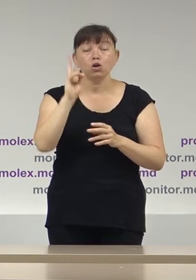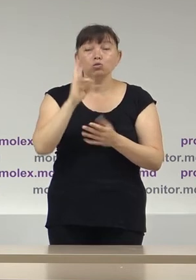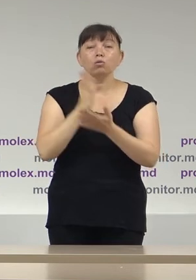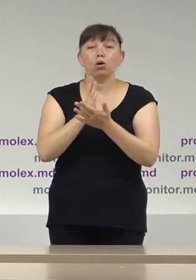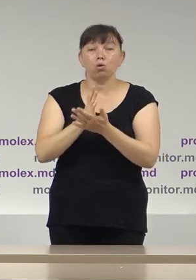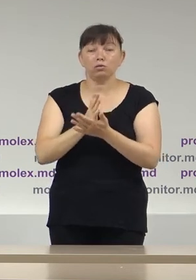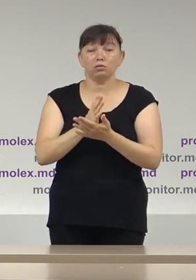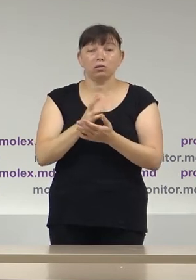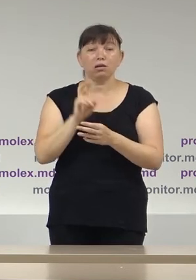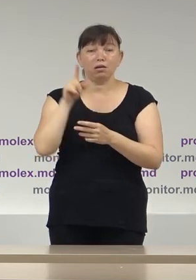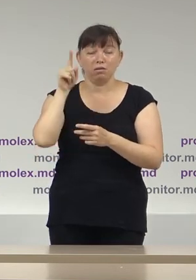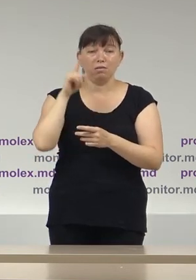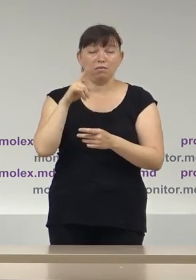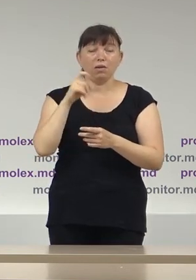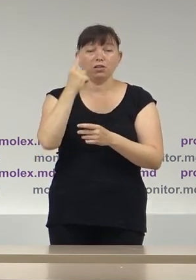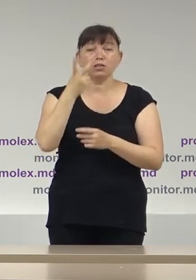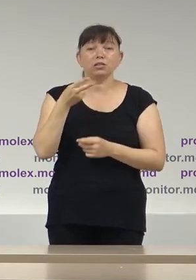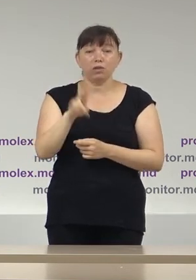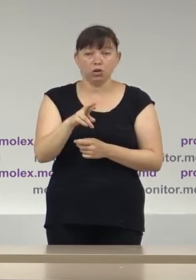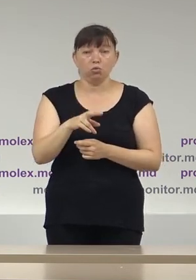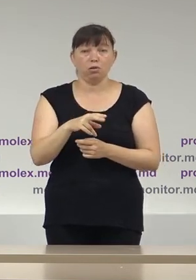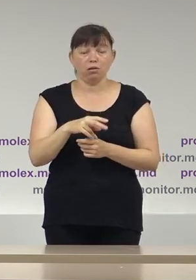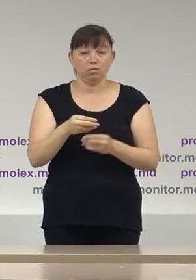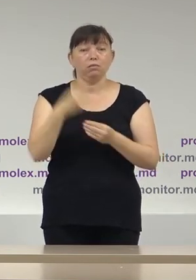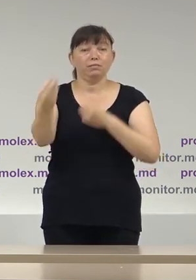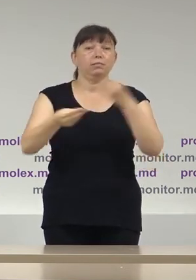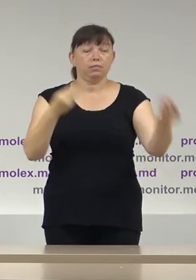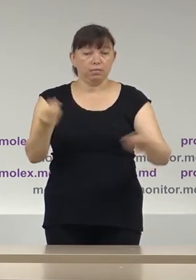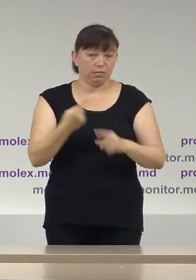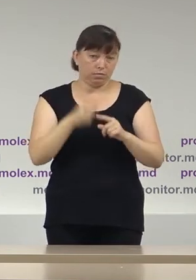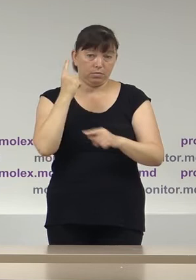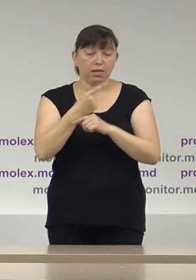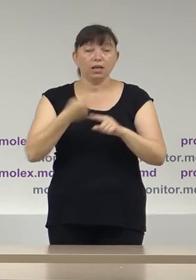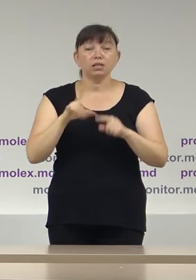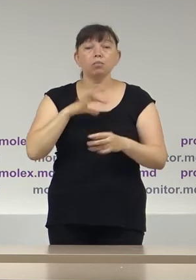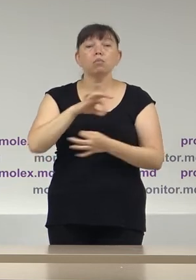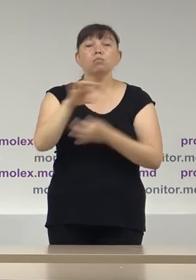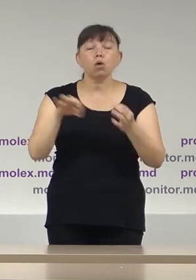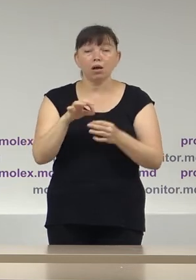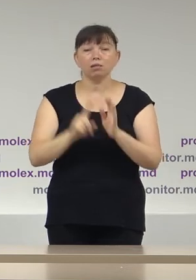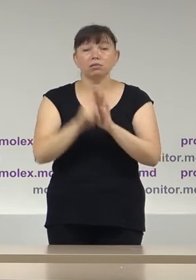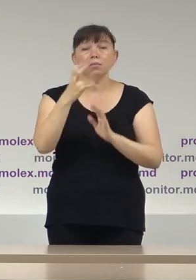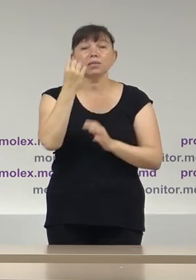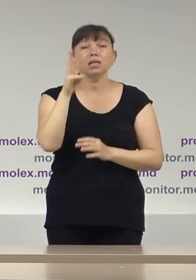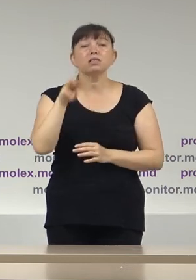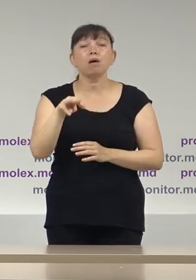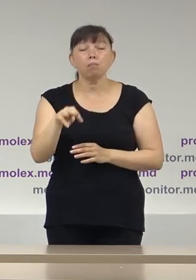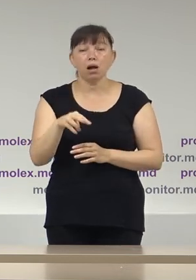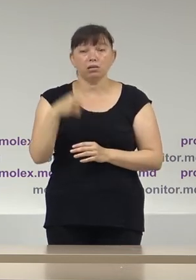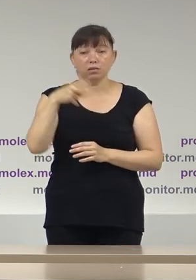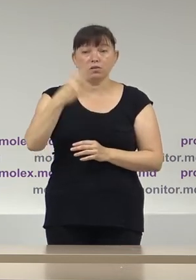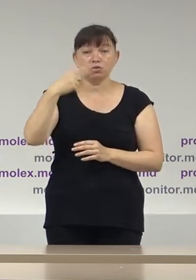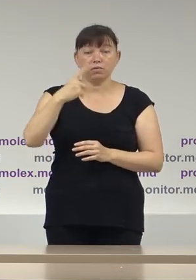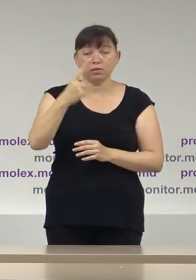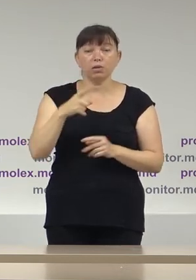Moldova, to give free vouchers worth 1,000 rubles for Moldovan citizens who will come up to vote on the